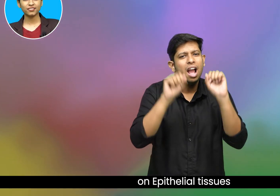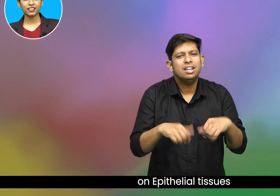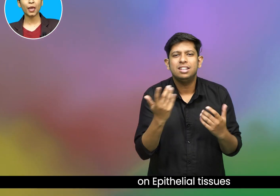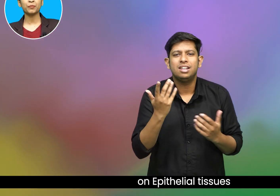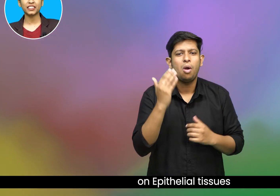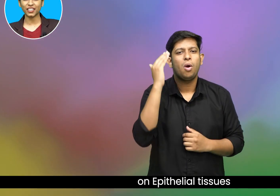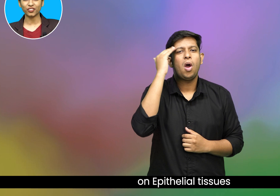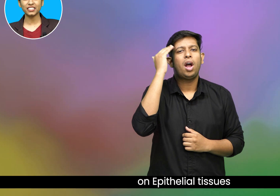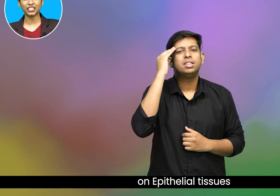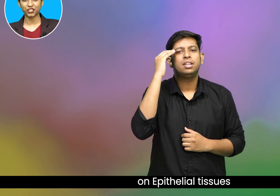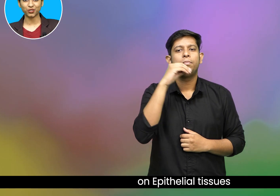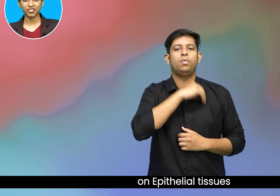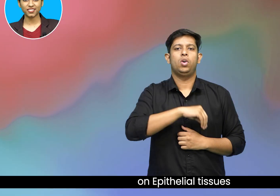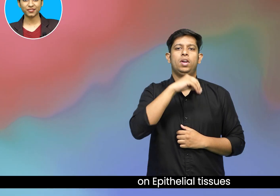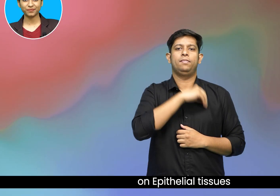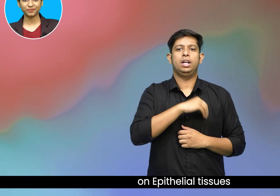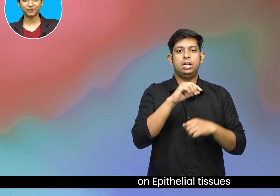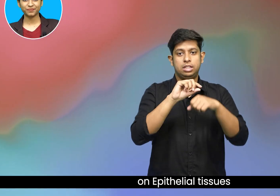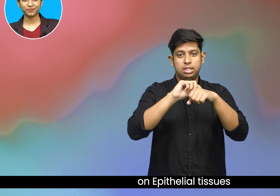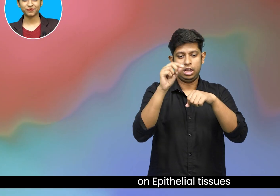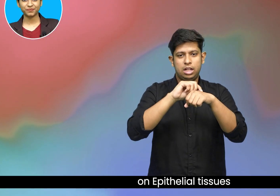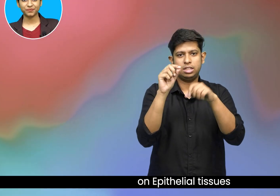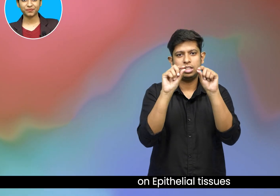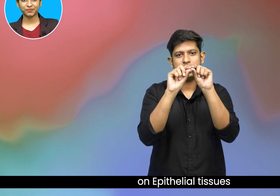on epithelial tissues